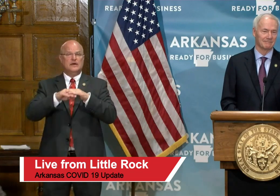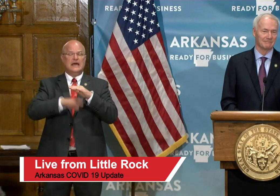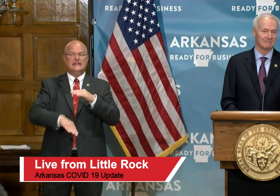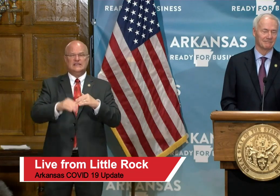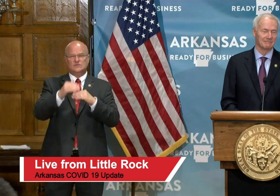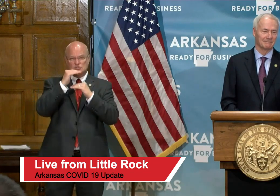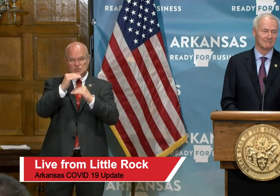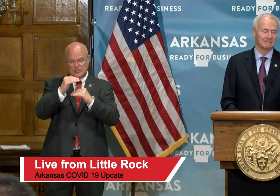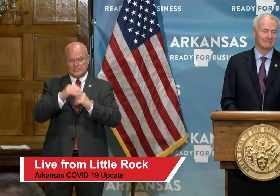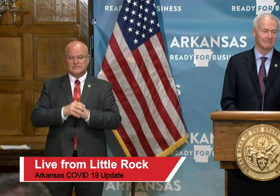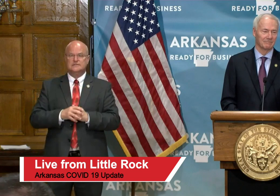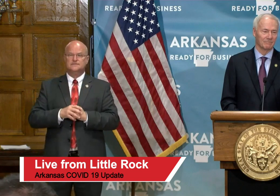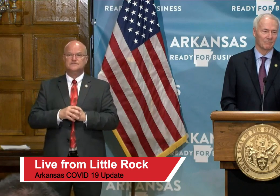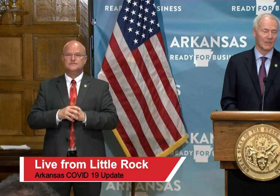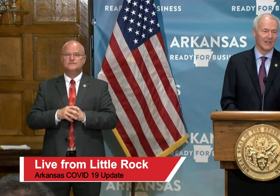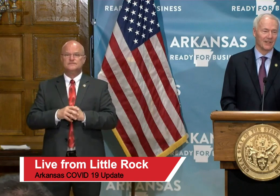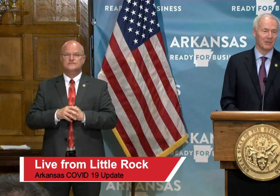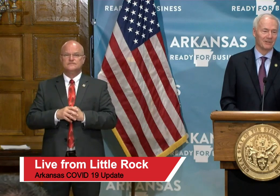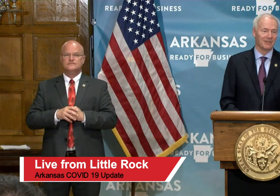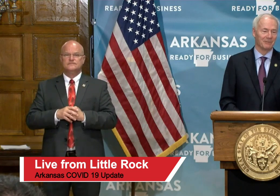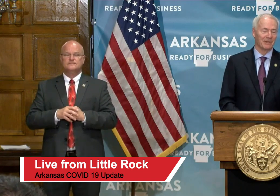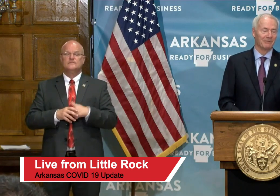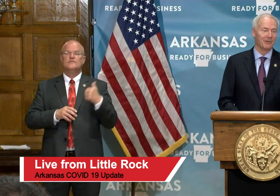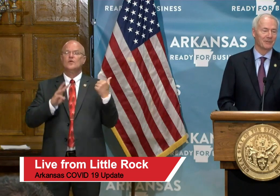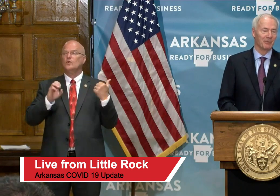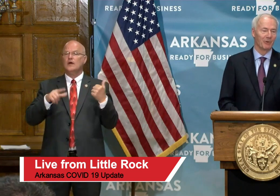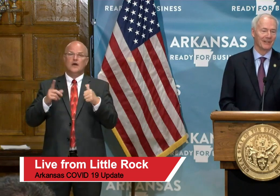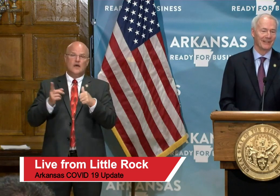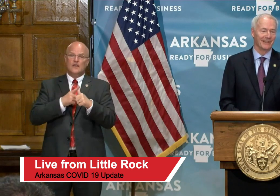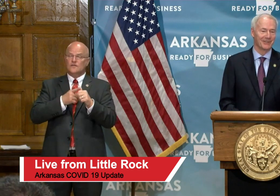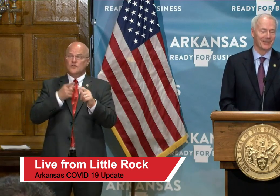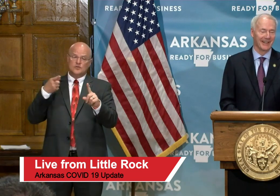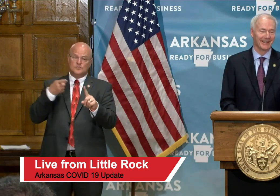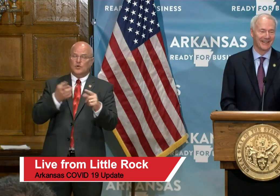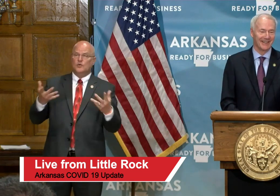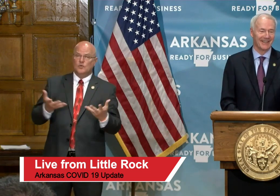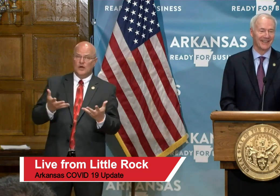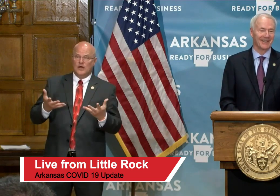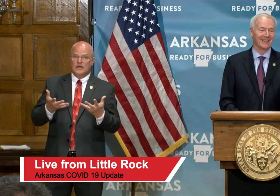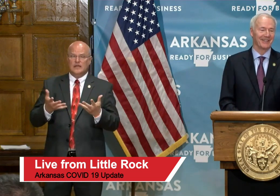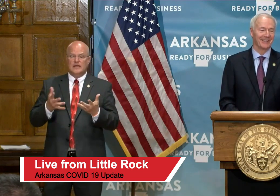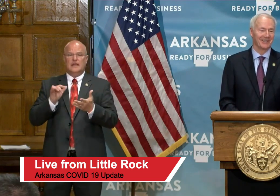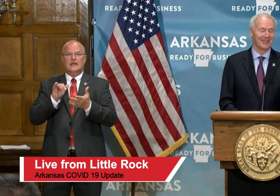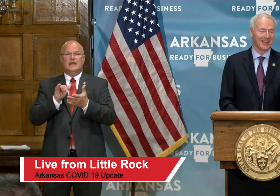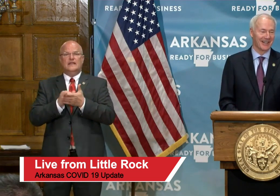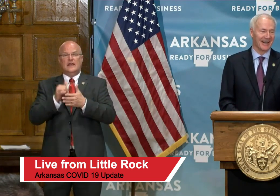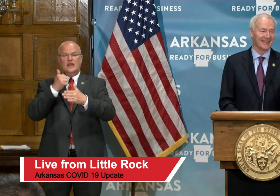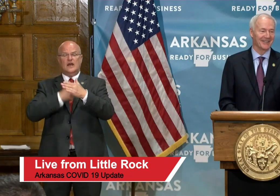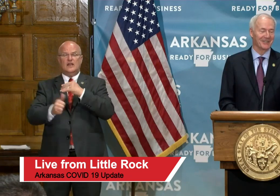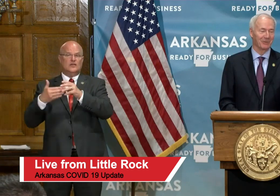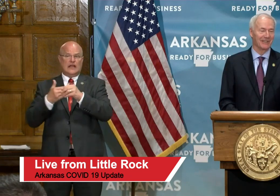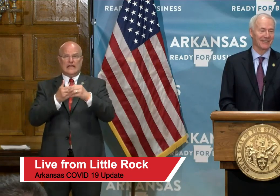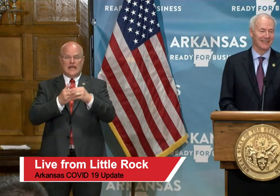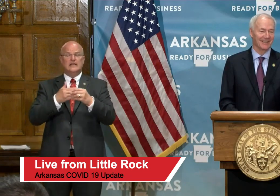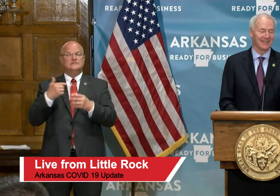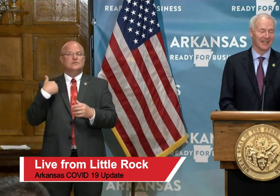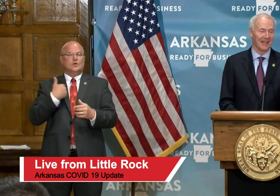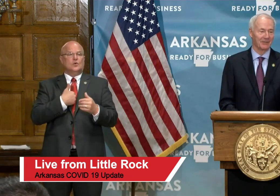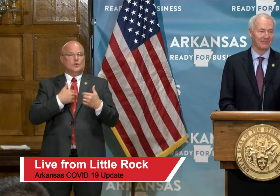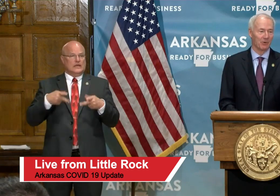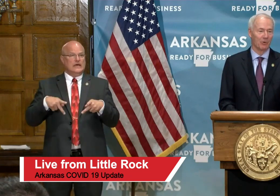less restrictions. Well, I mean, the first point is that under our guidance,